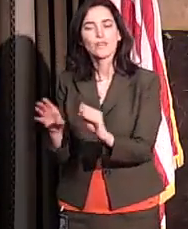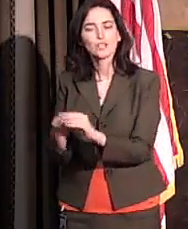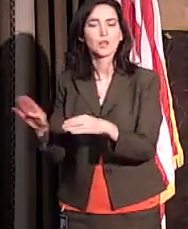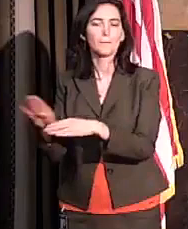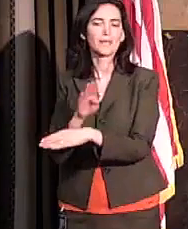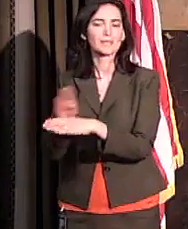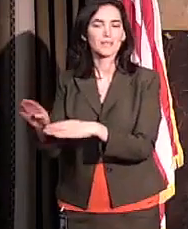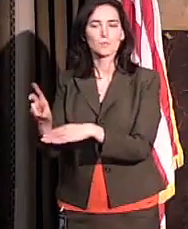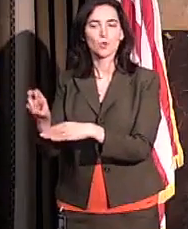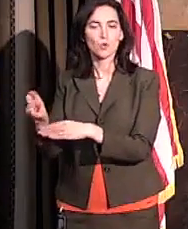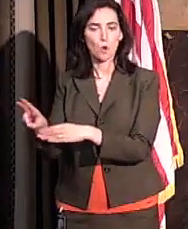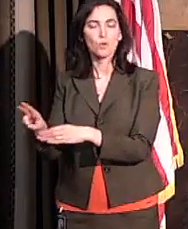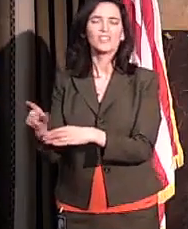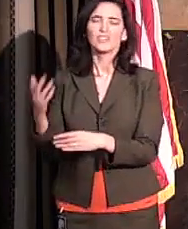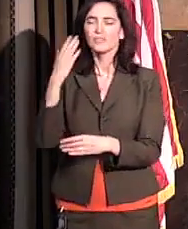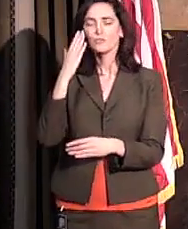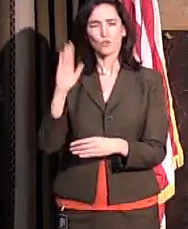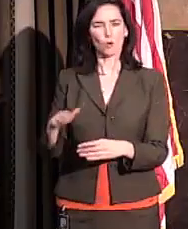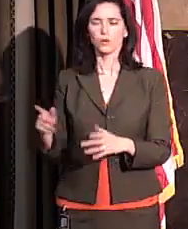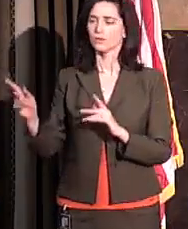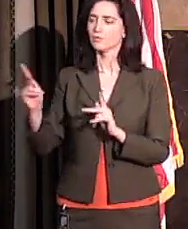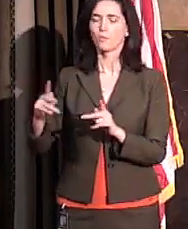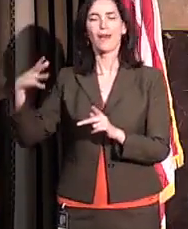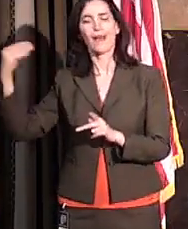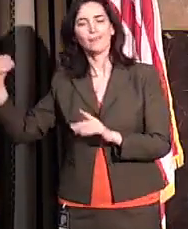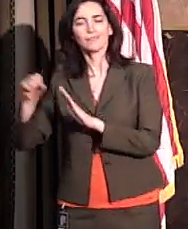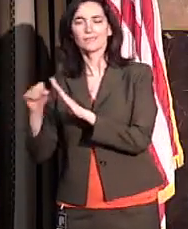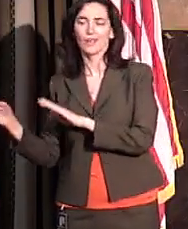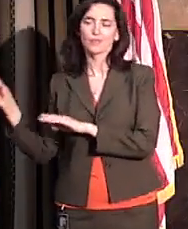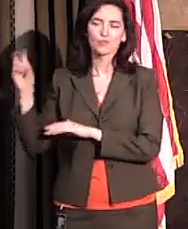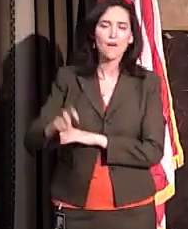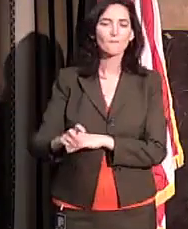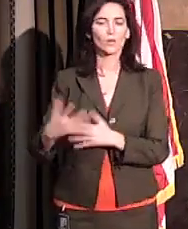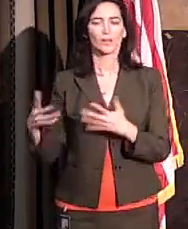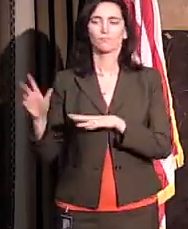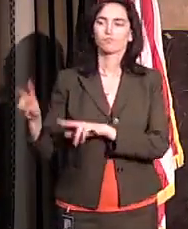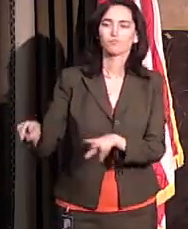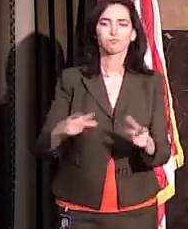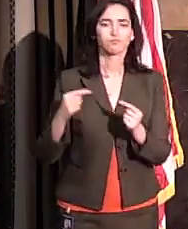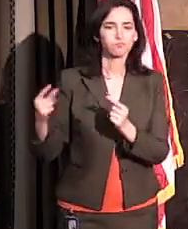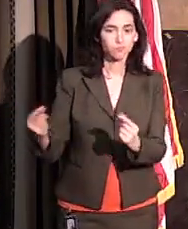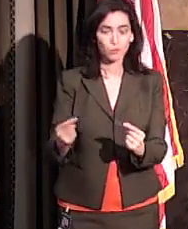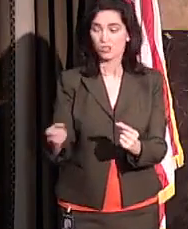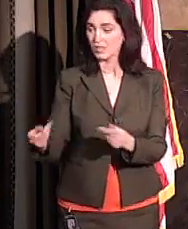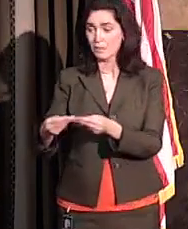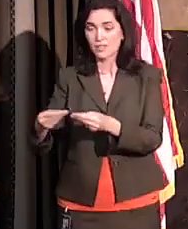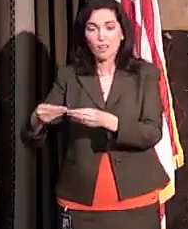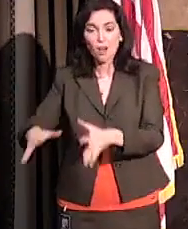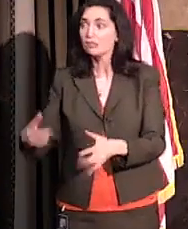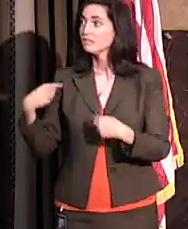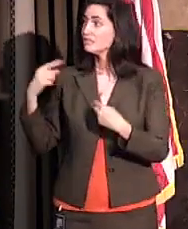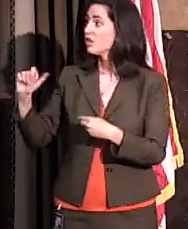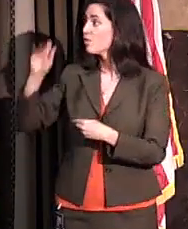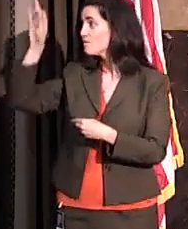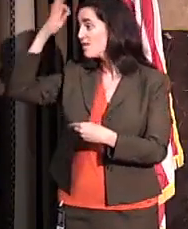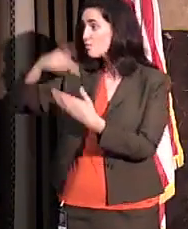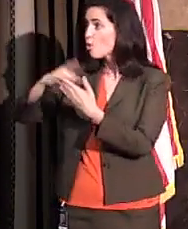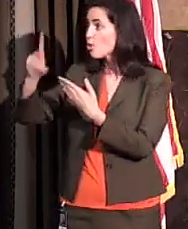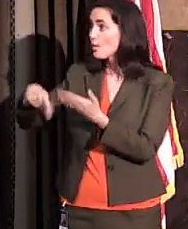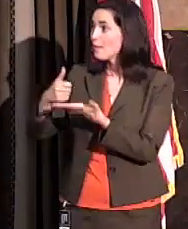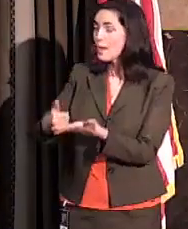tourism venues that were not able to take advantage of other federal grant programs to assist them with their lost revenues. Additionally, I believe